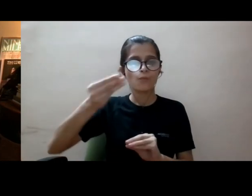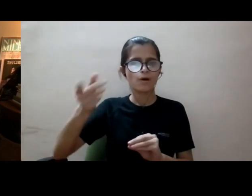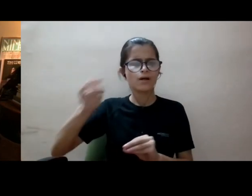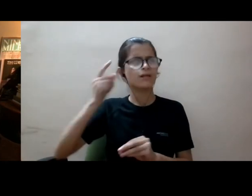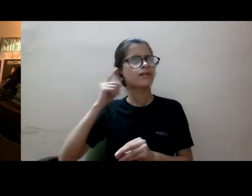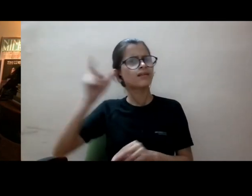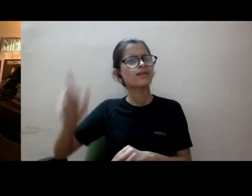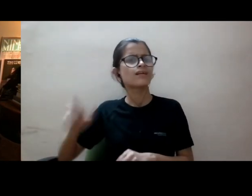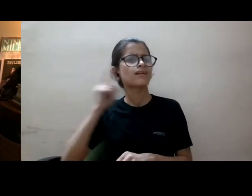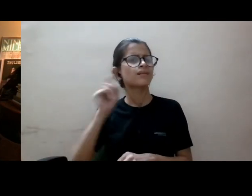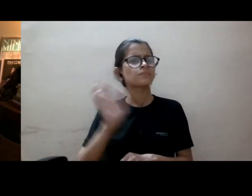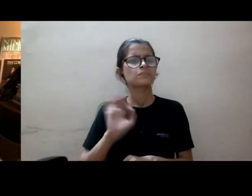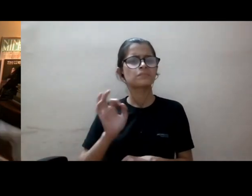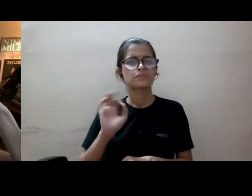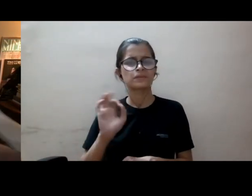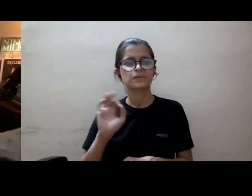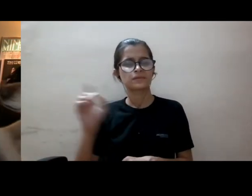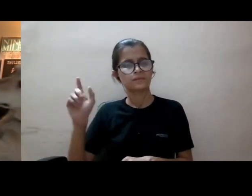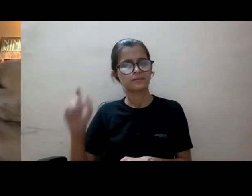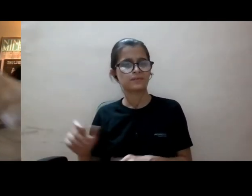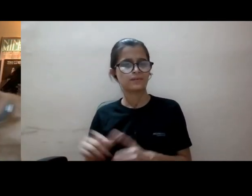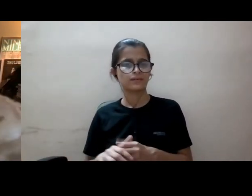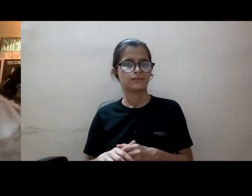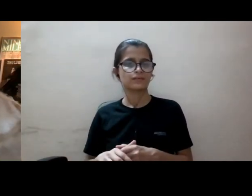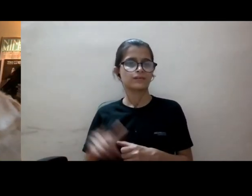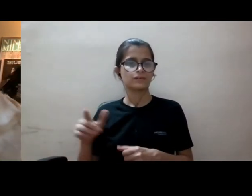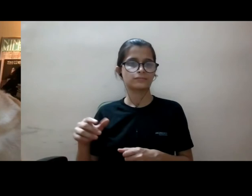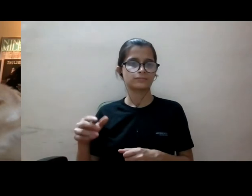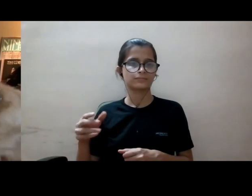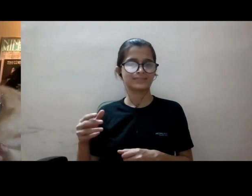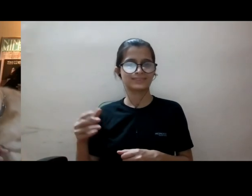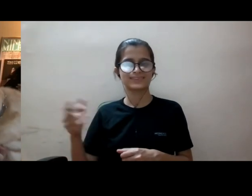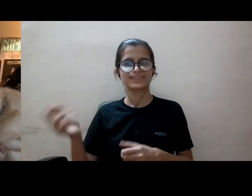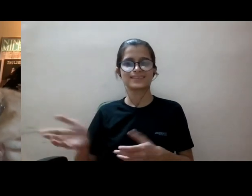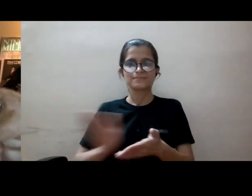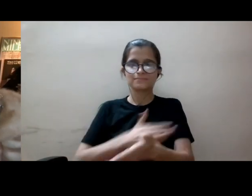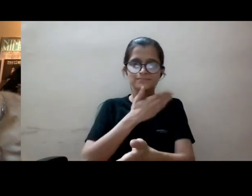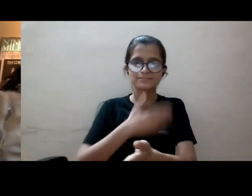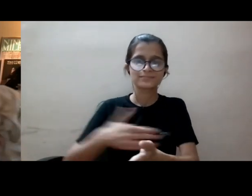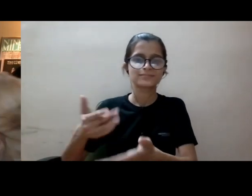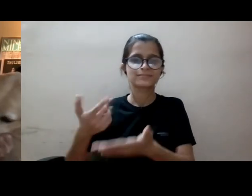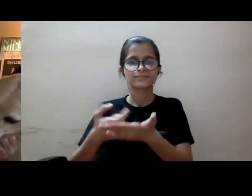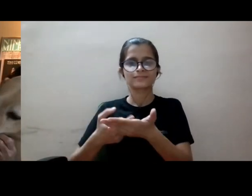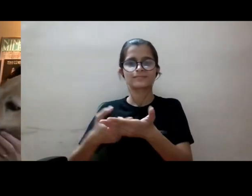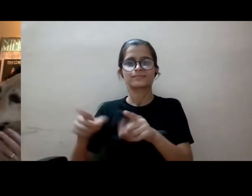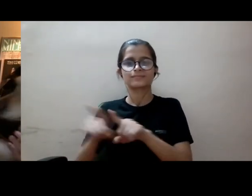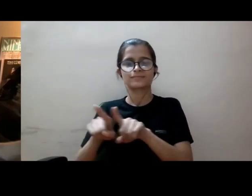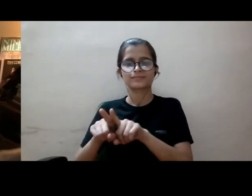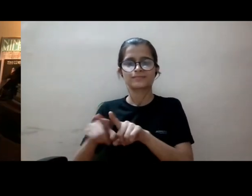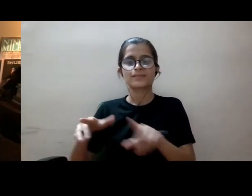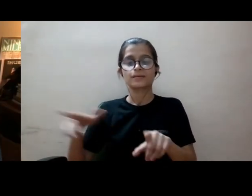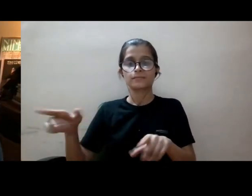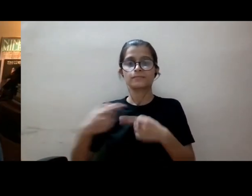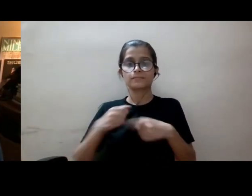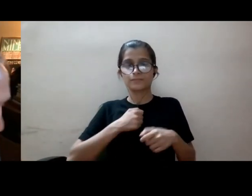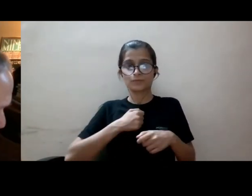hear, a loud musical rhythmic sound. So my question is simply this, and